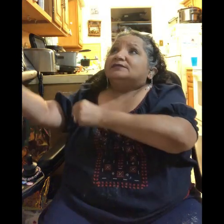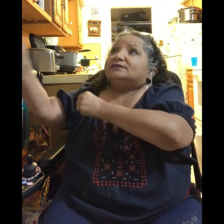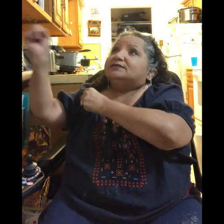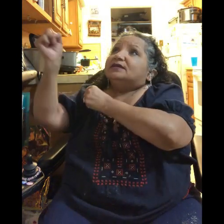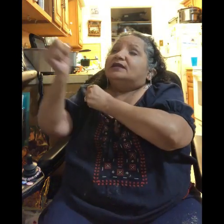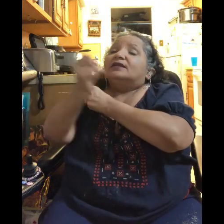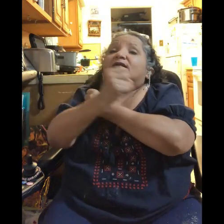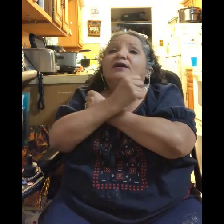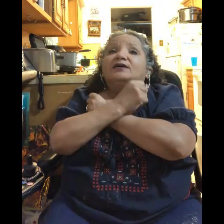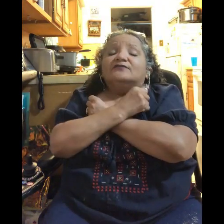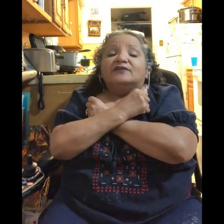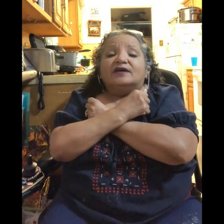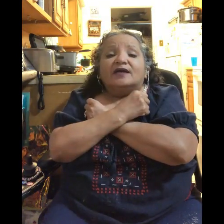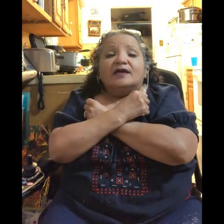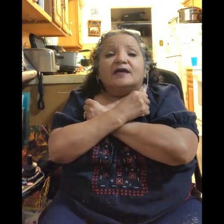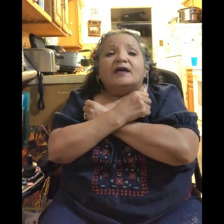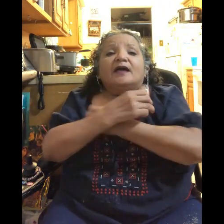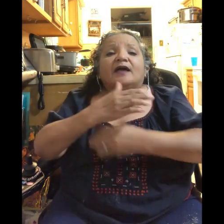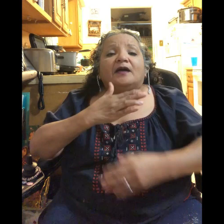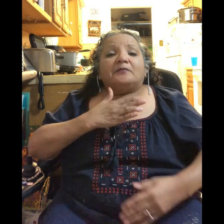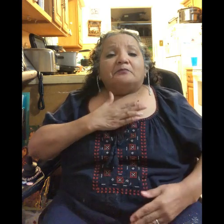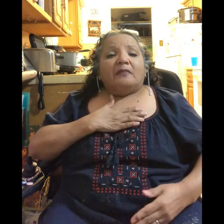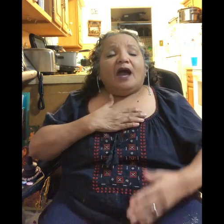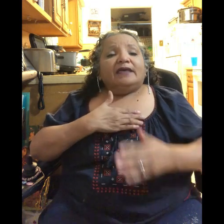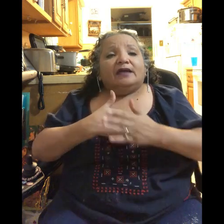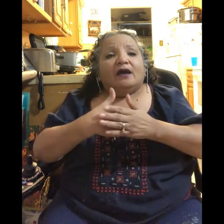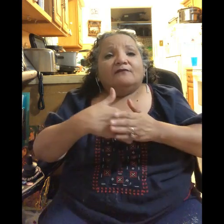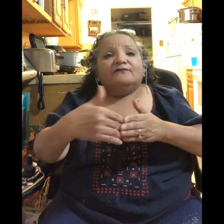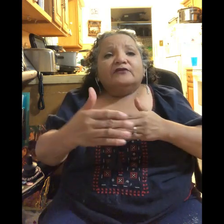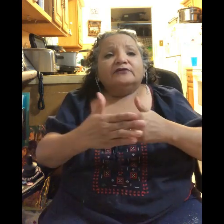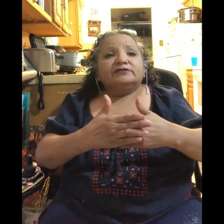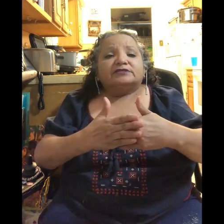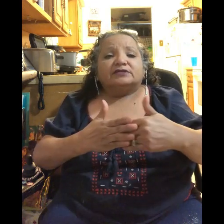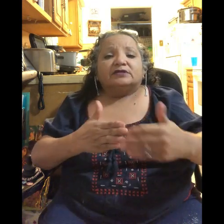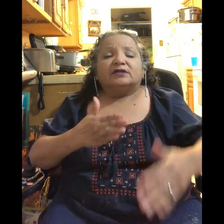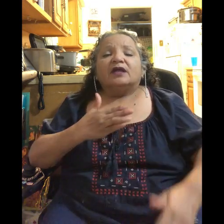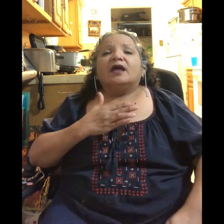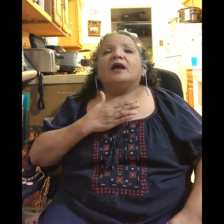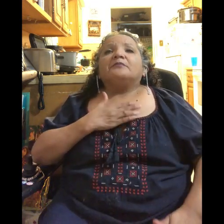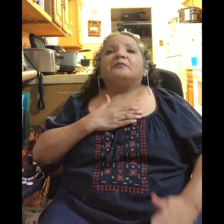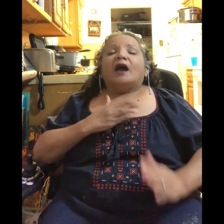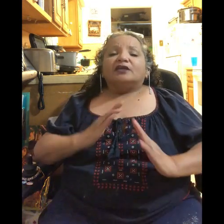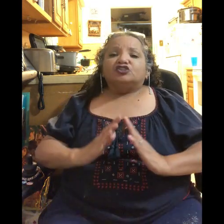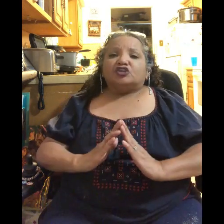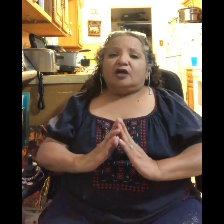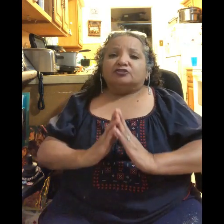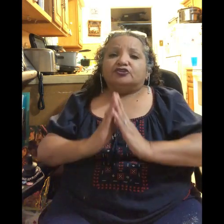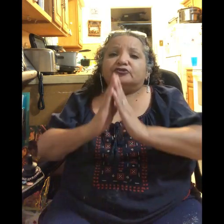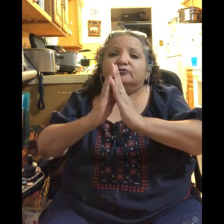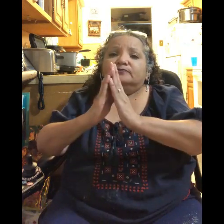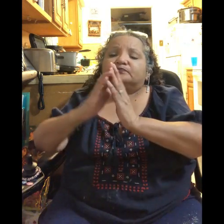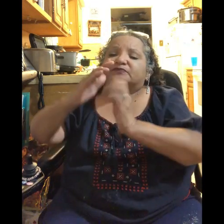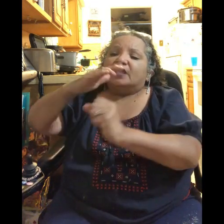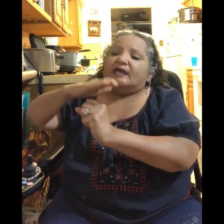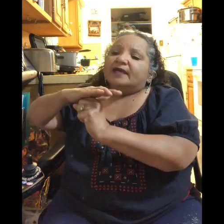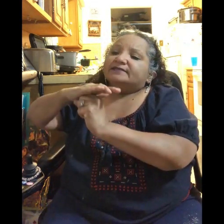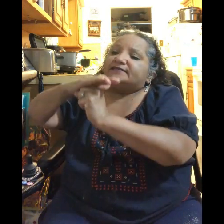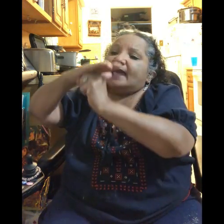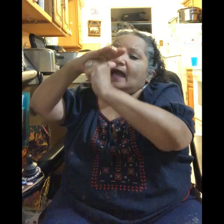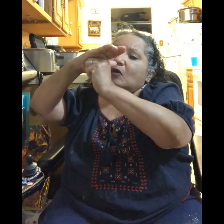mighty love. My comfort, my shelter,